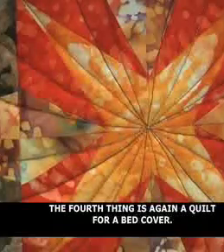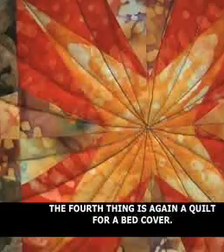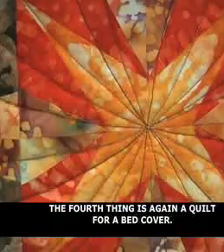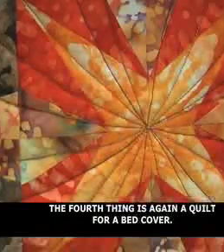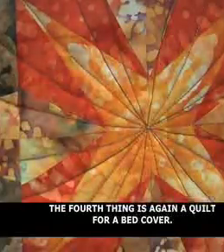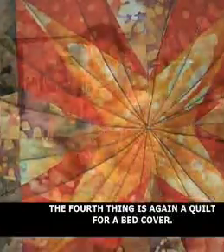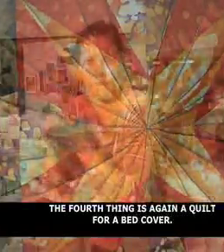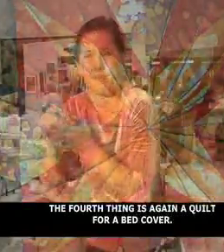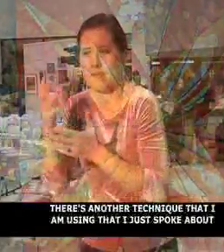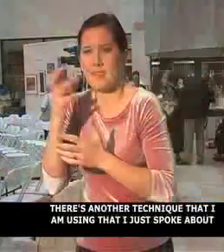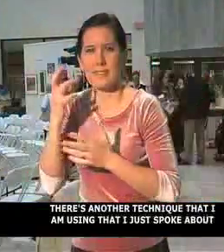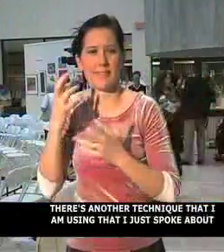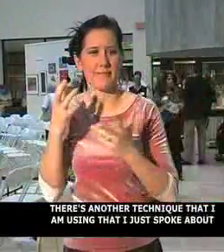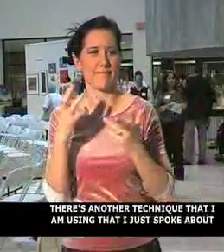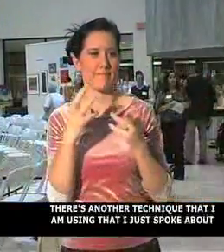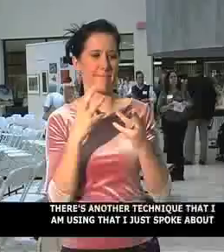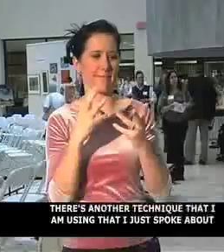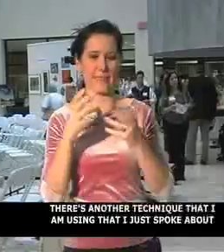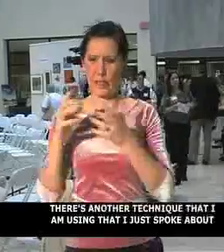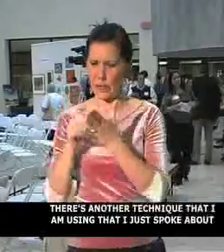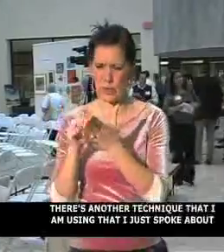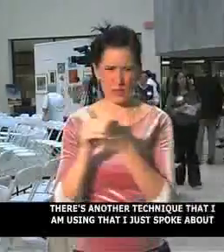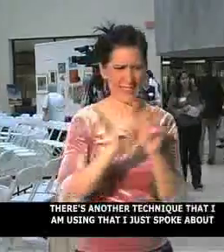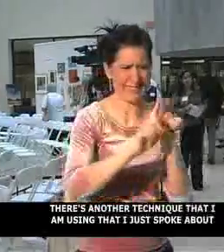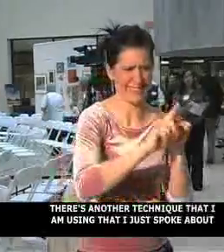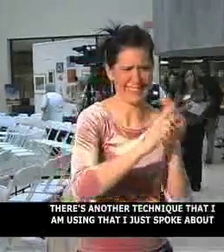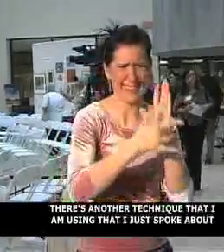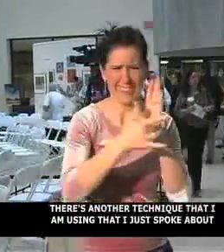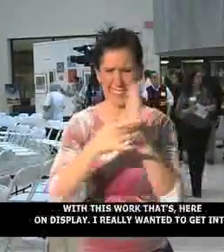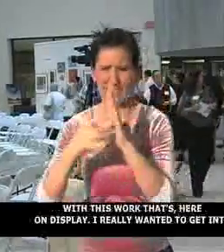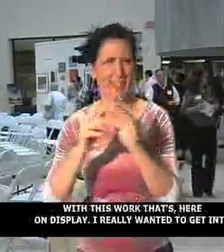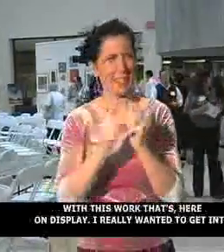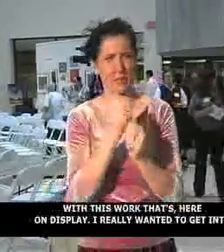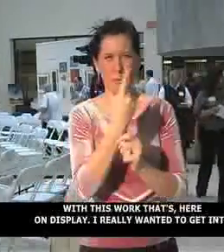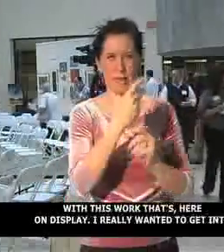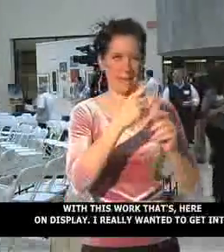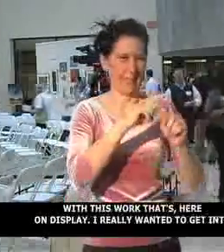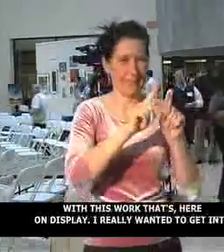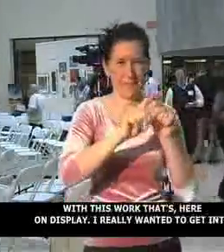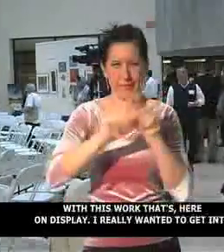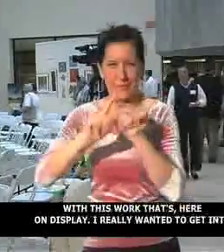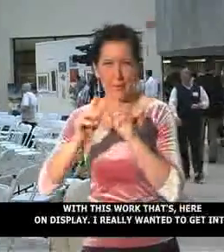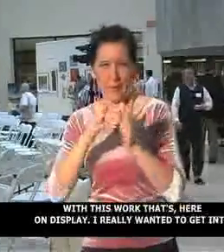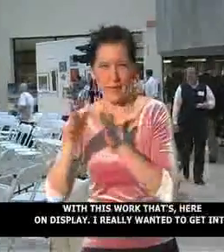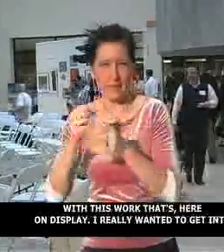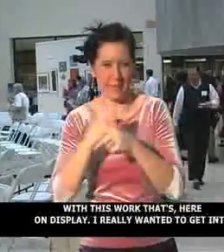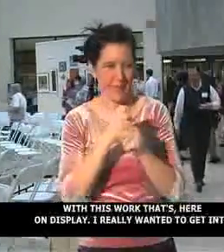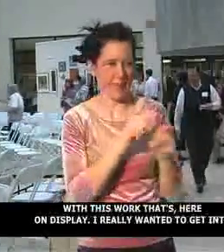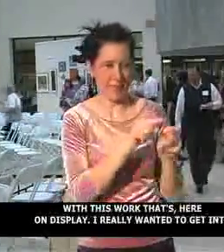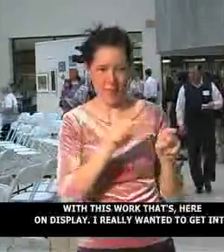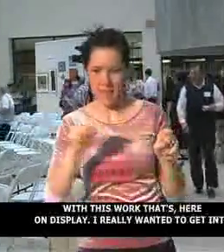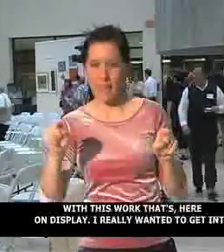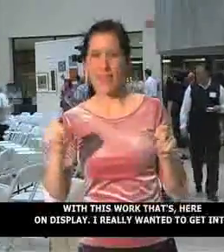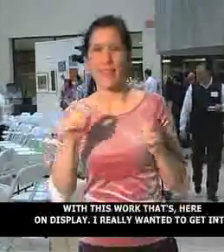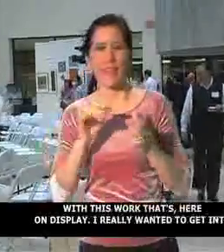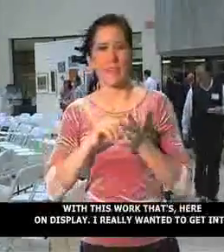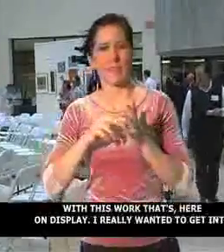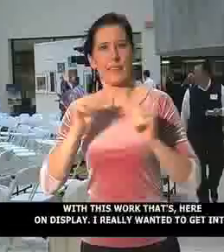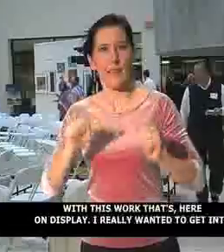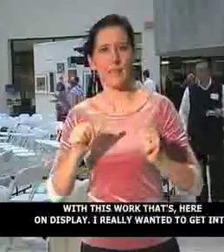There's another technique that I am using that I just spoke about with this work that's here on display. I really wanted to get into